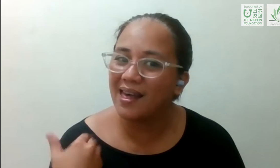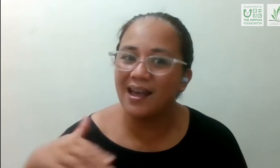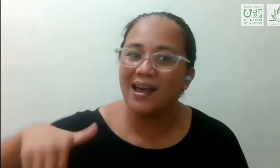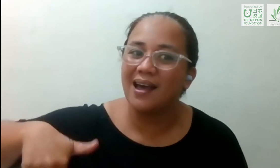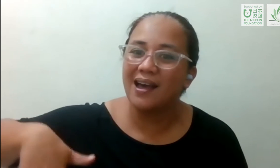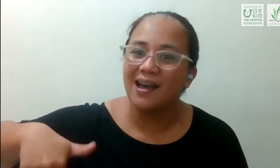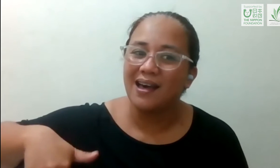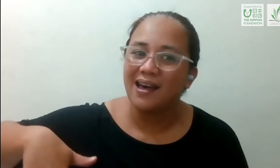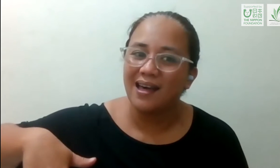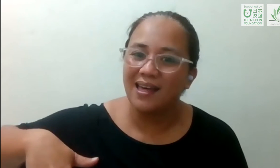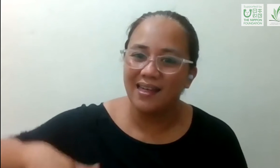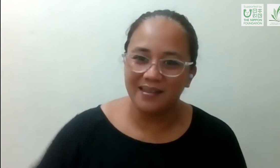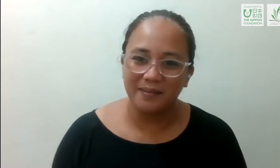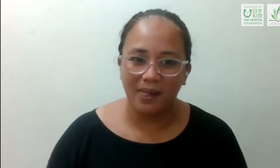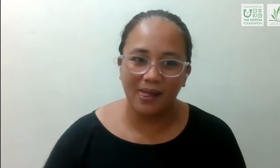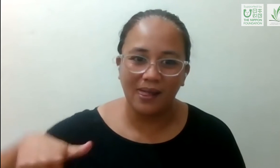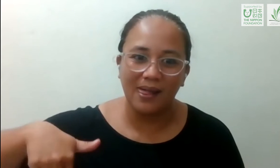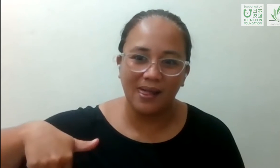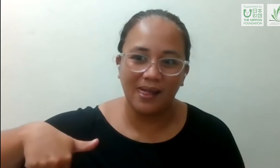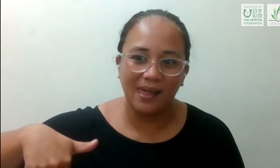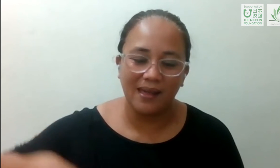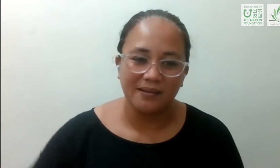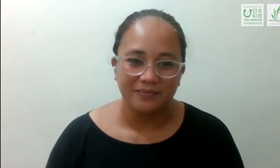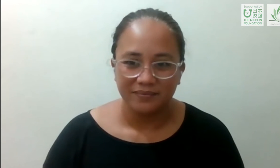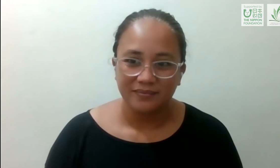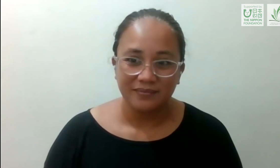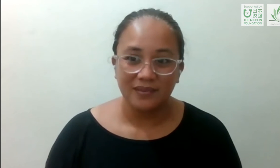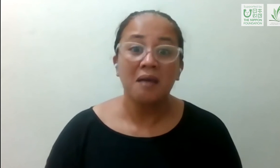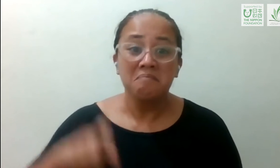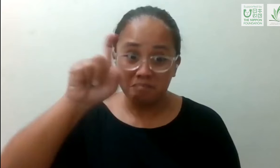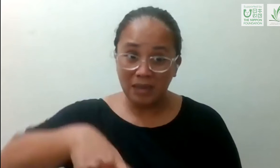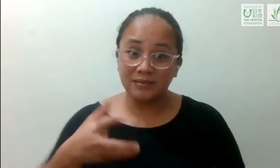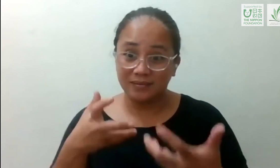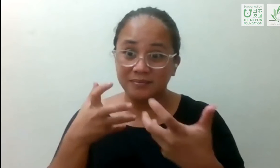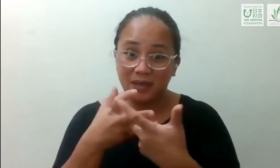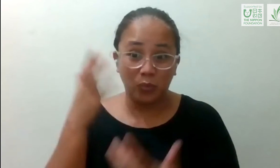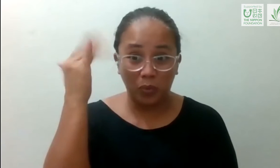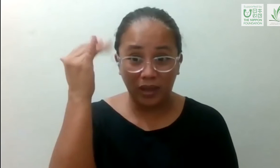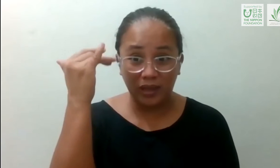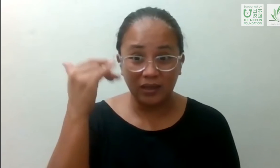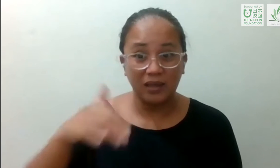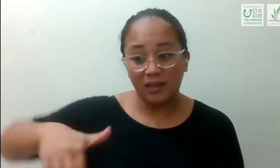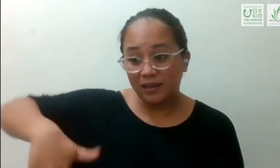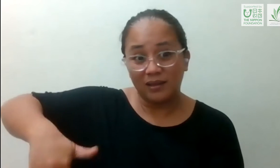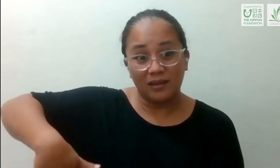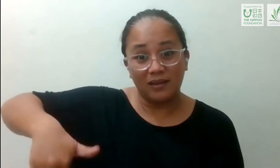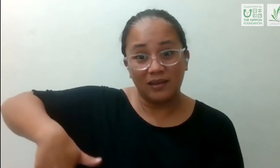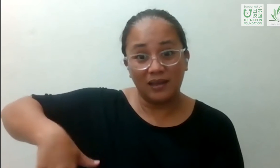this facial expression. So, and you have to have that facial expression because late